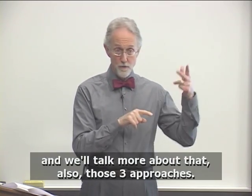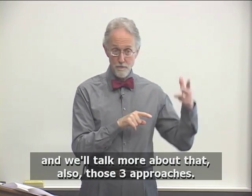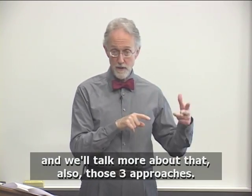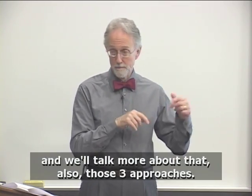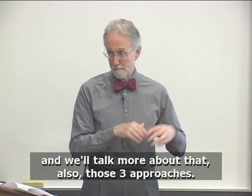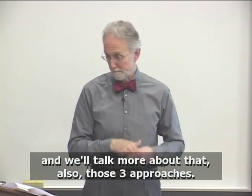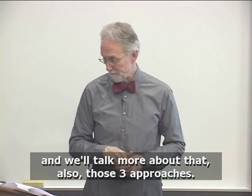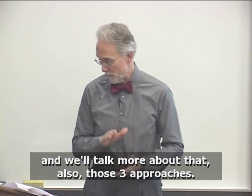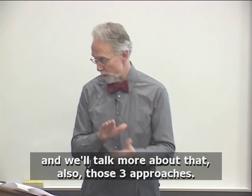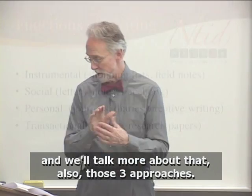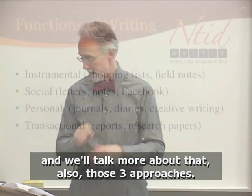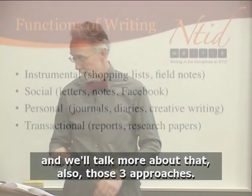three approaches.